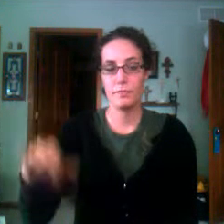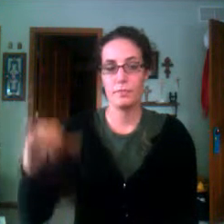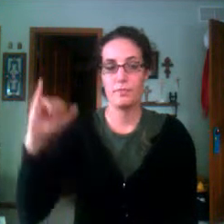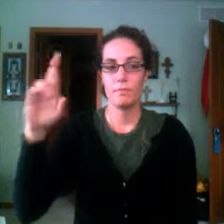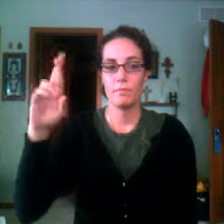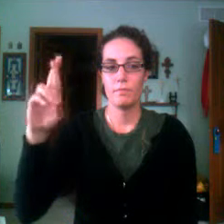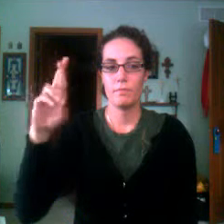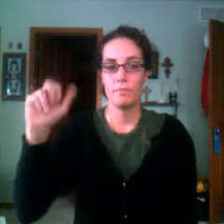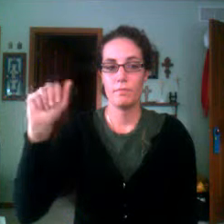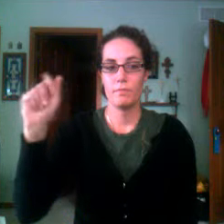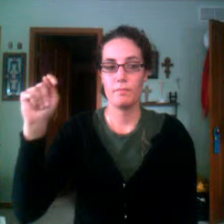Irrational numbers.